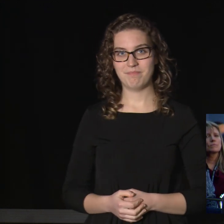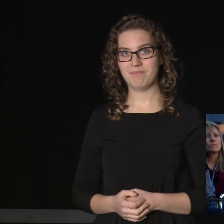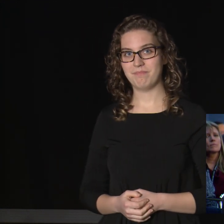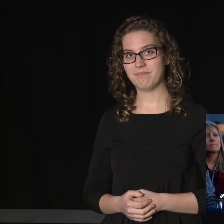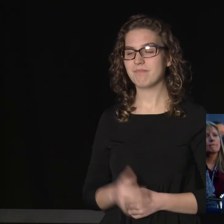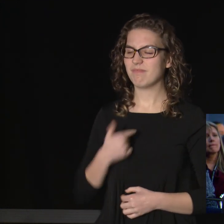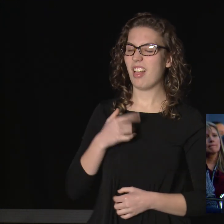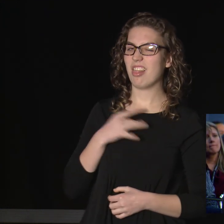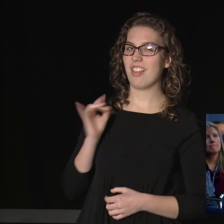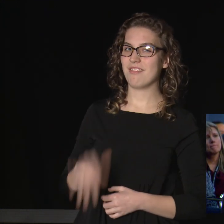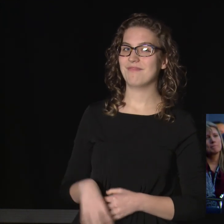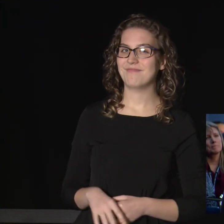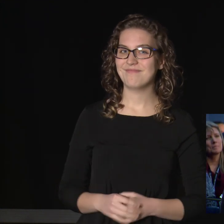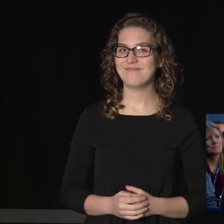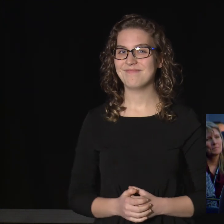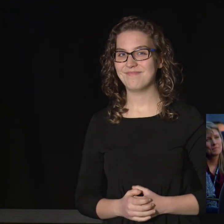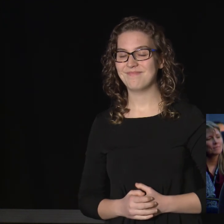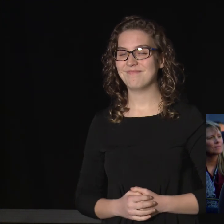I like that.